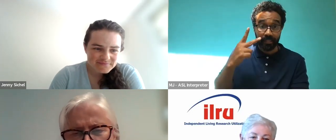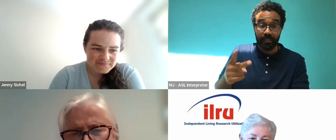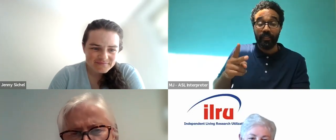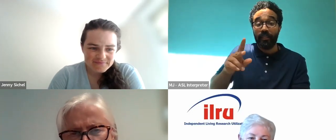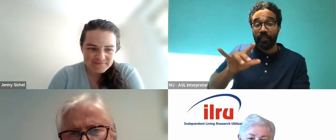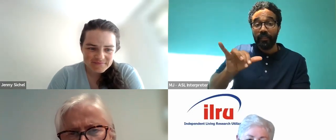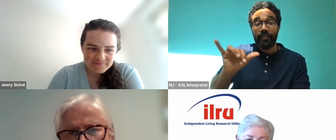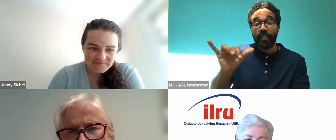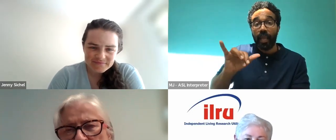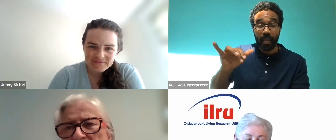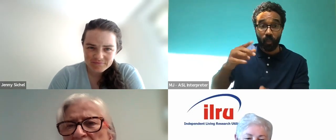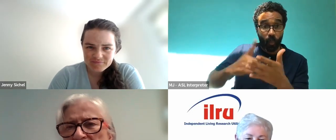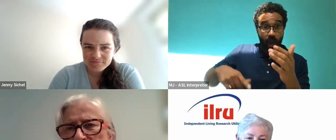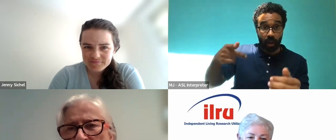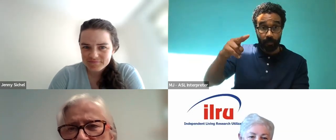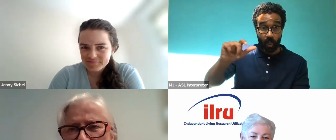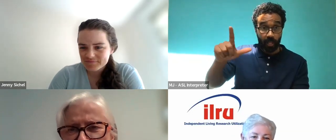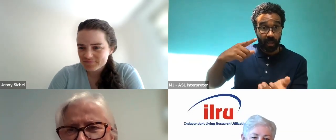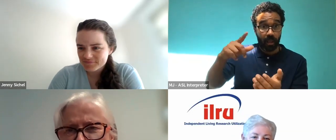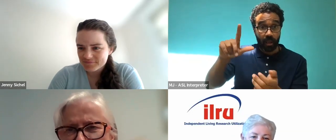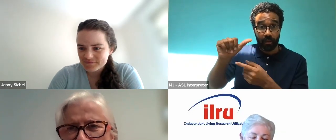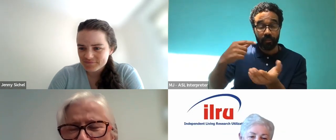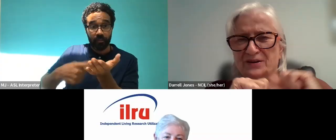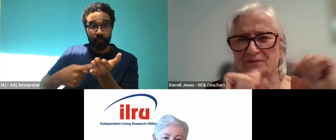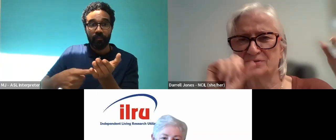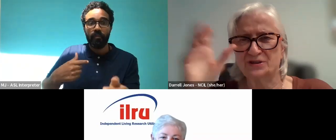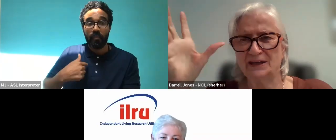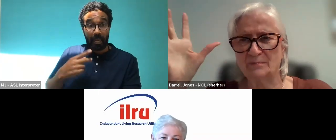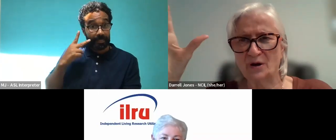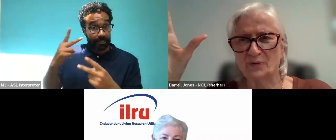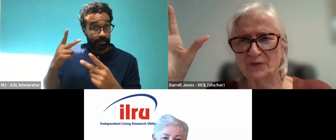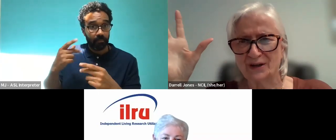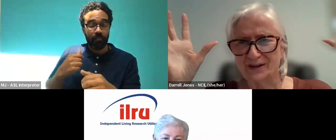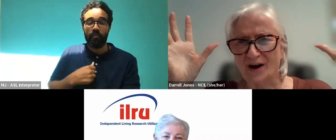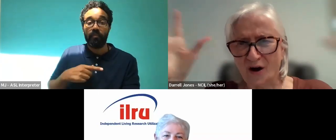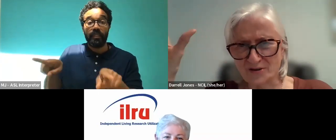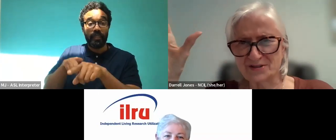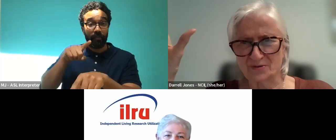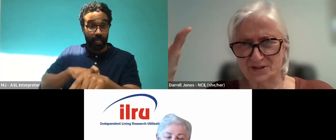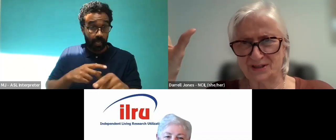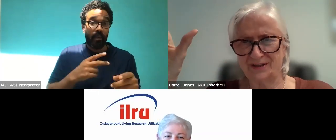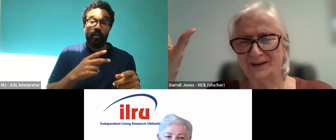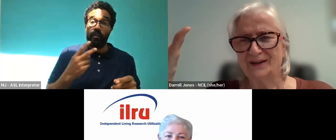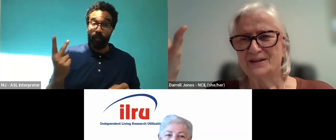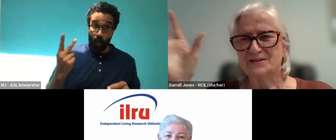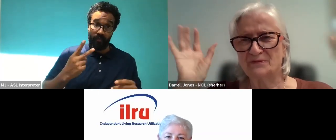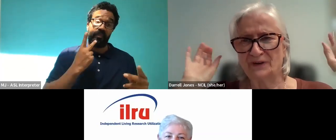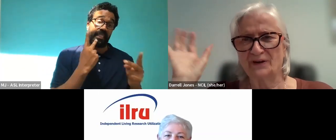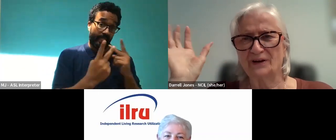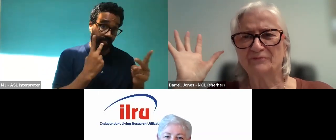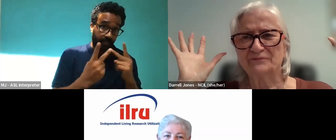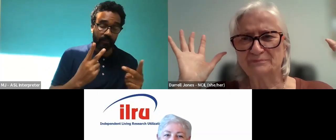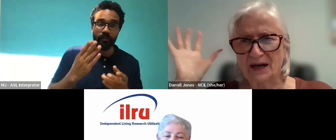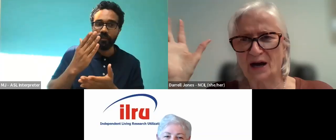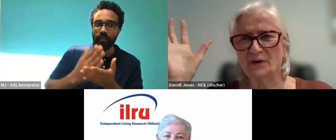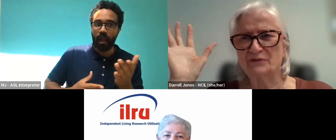that Paula's talking about. By the same token, I think she and I both also see some